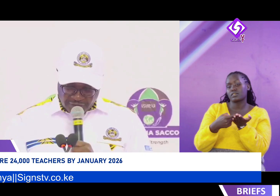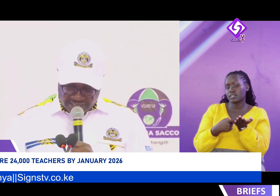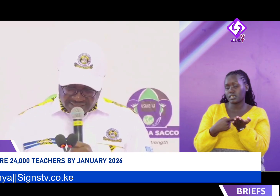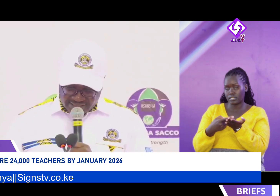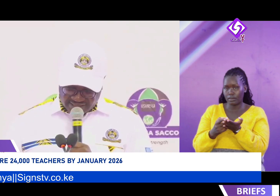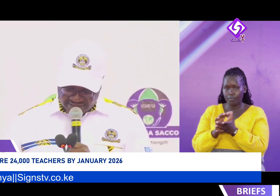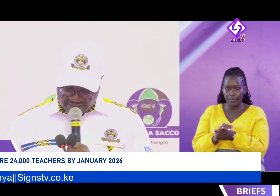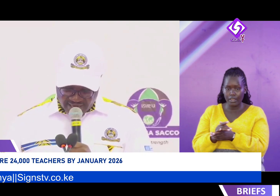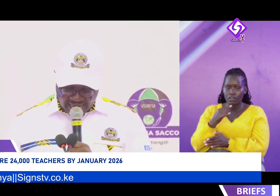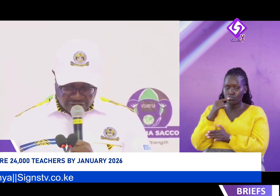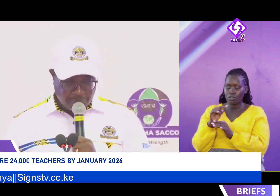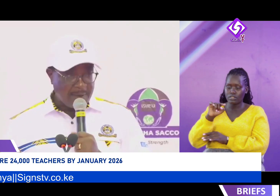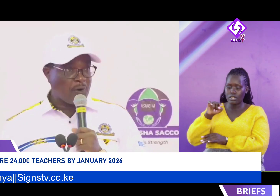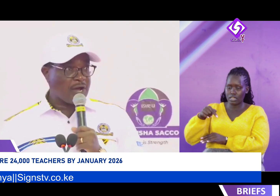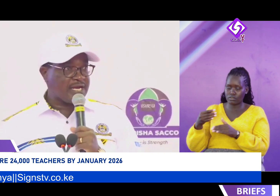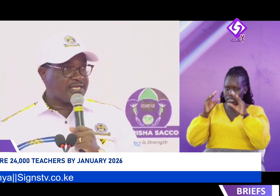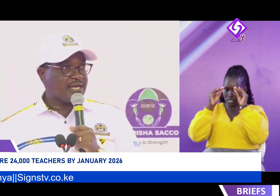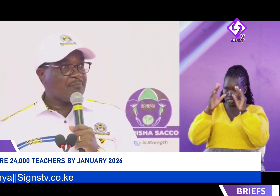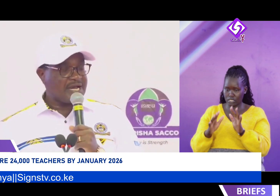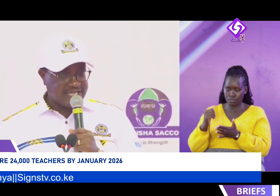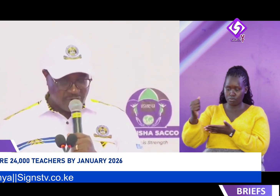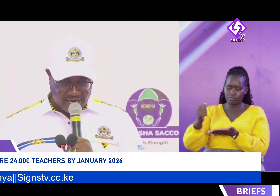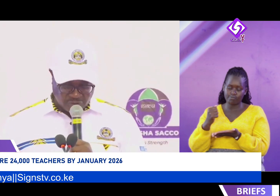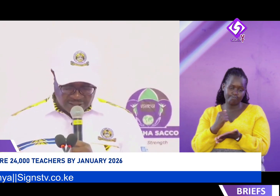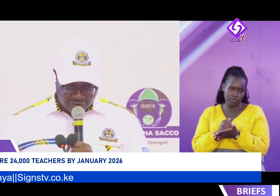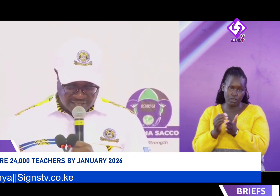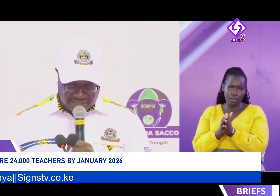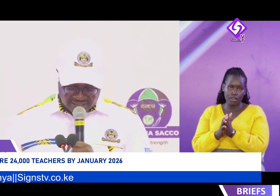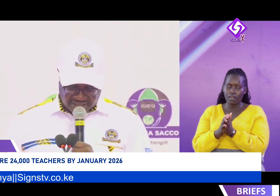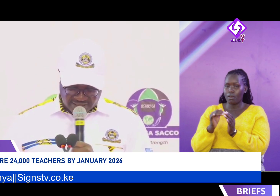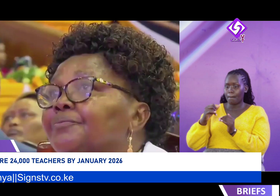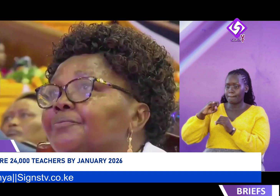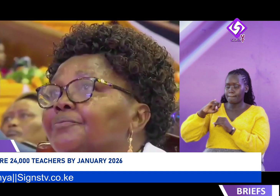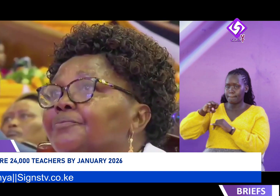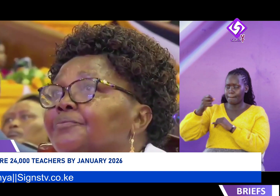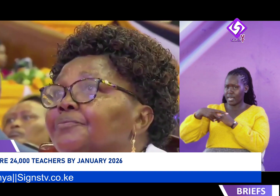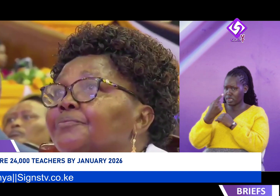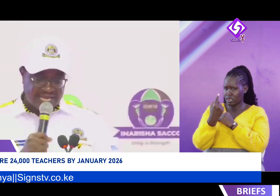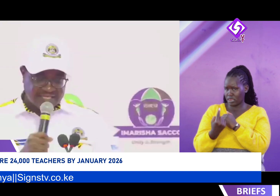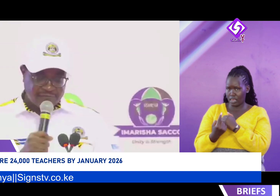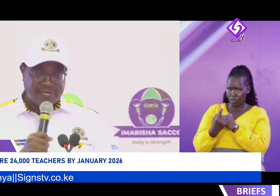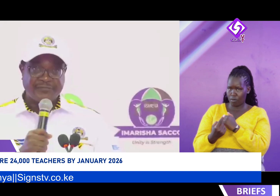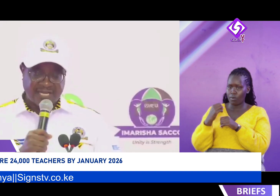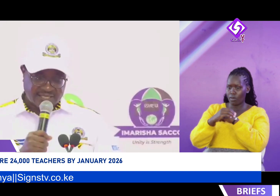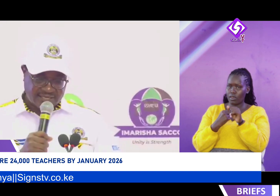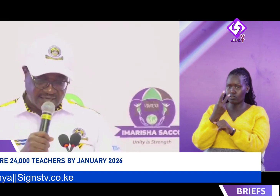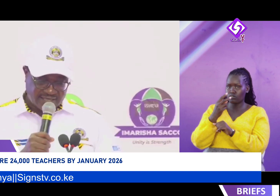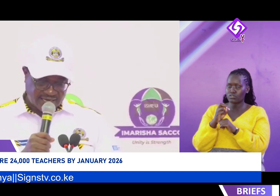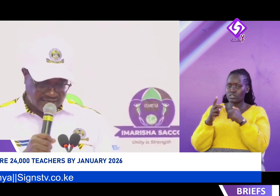24,000 teachers are to be employed by January 2026. We are undertaking a comprehensive verification